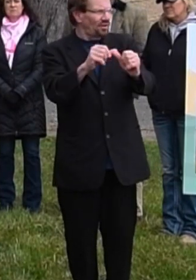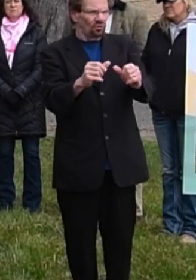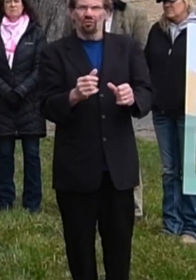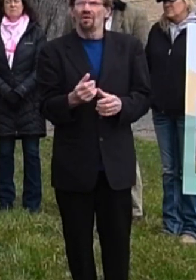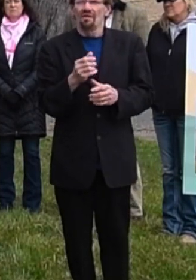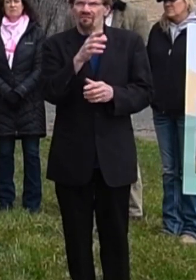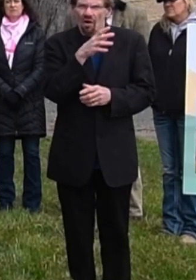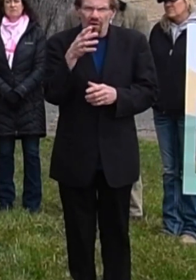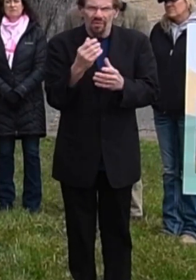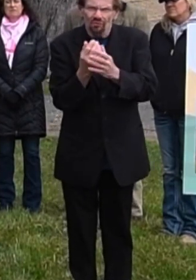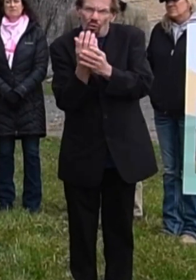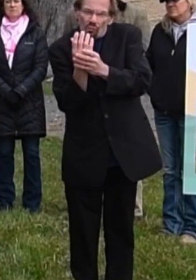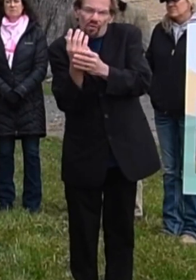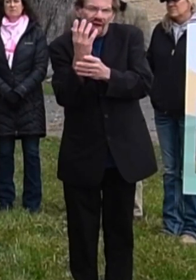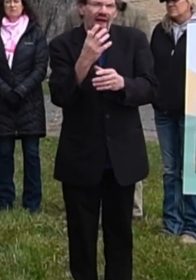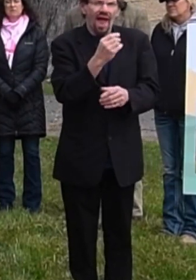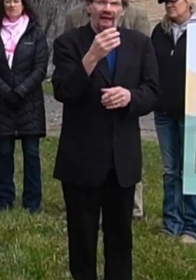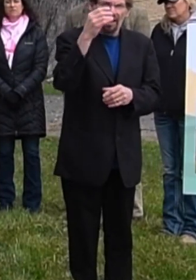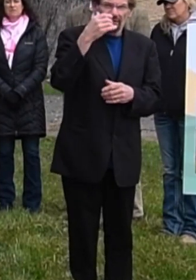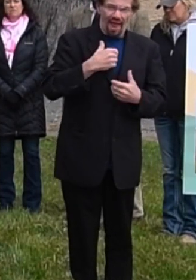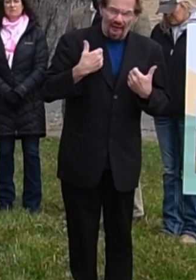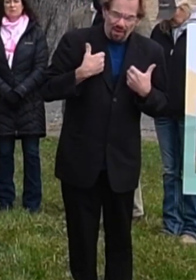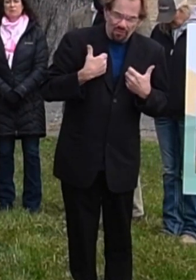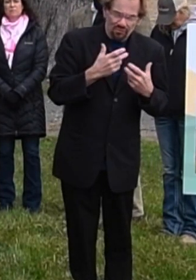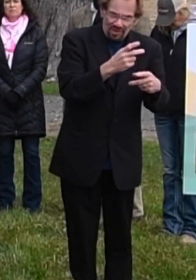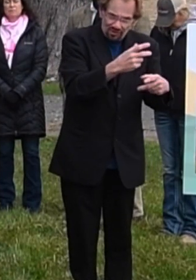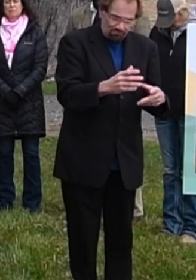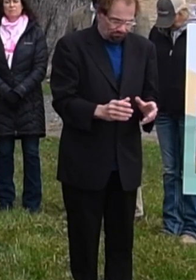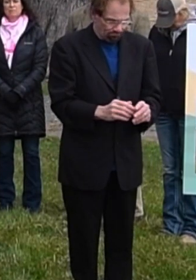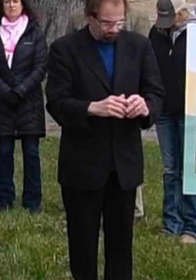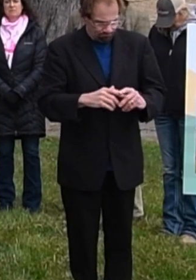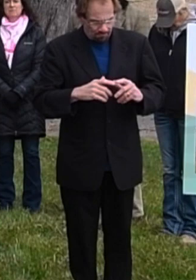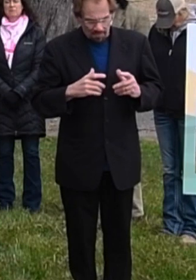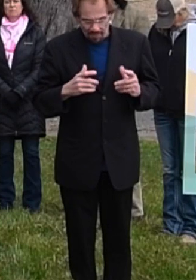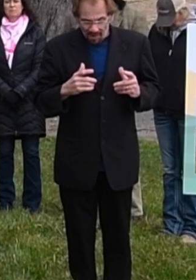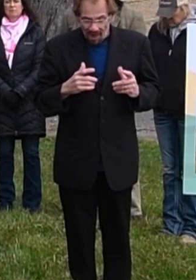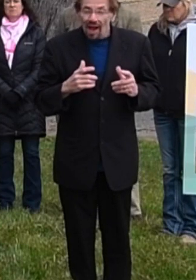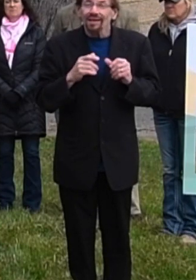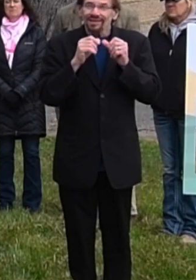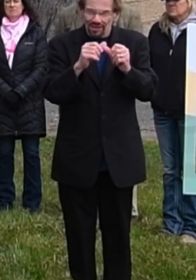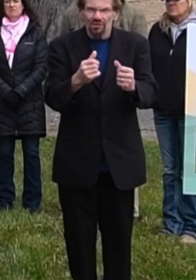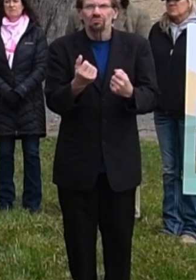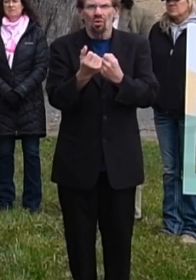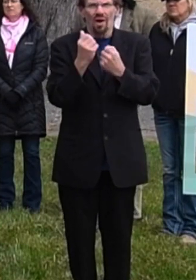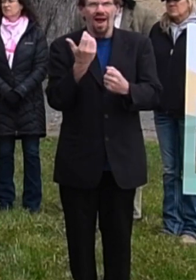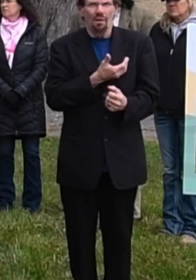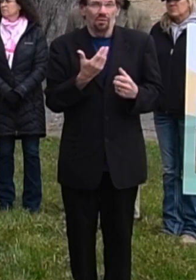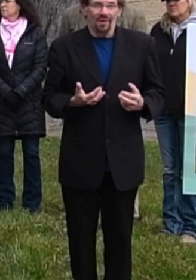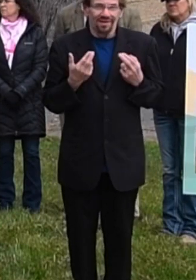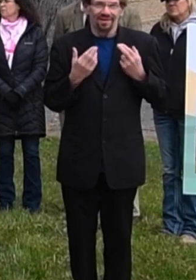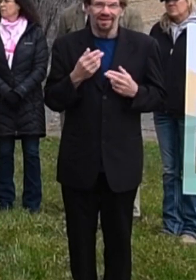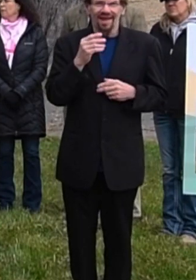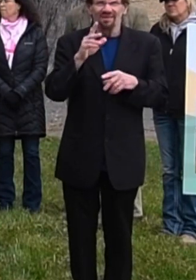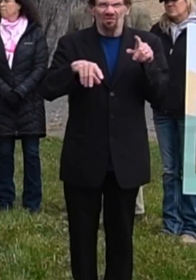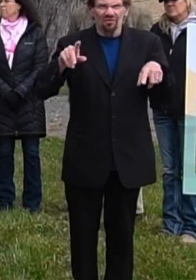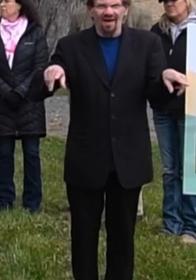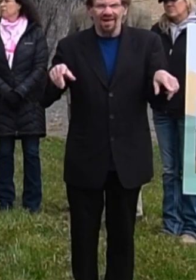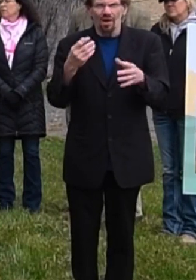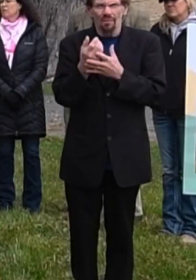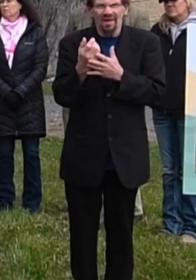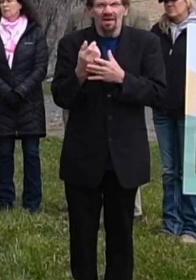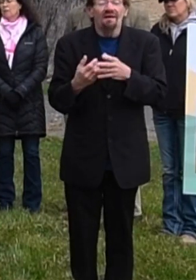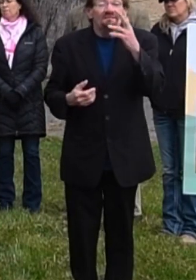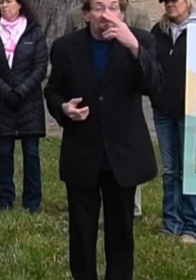production needed to feed our residents and fuel a diversified economy. I'm going to leave you with 3 fun facts that the Howard